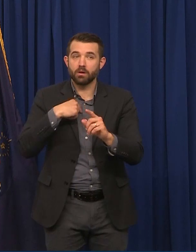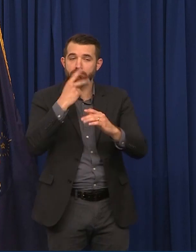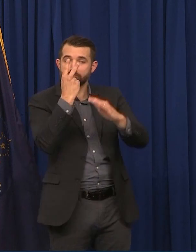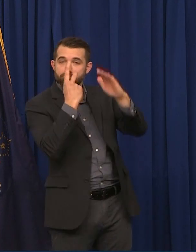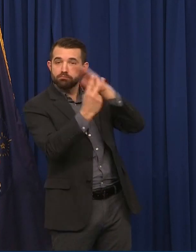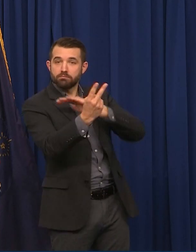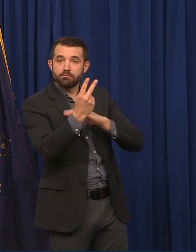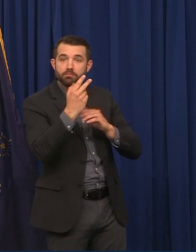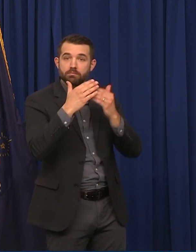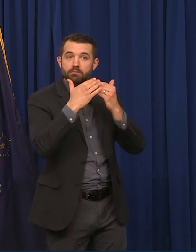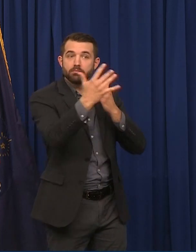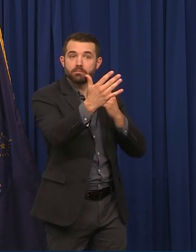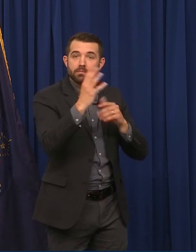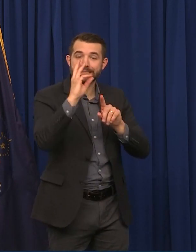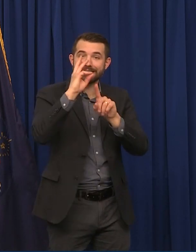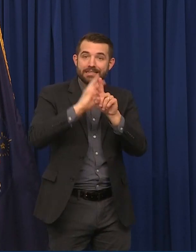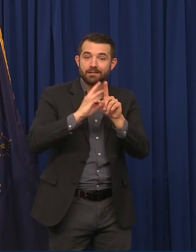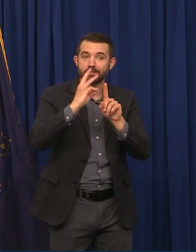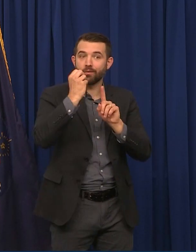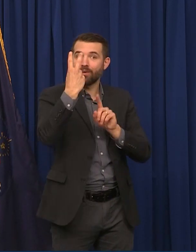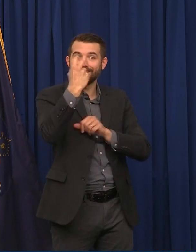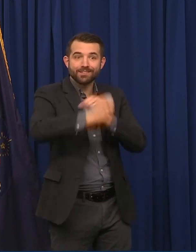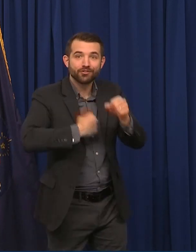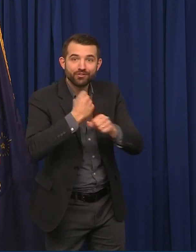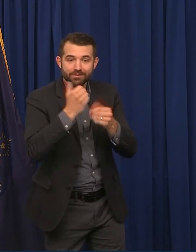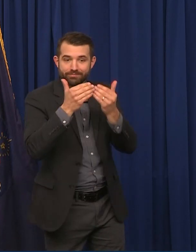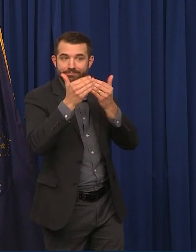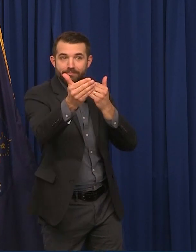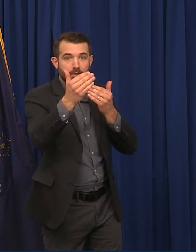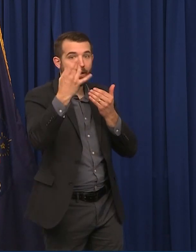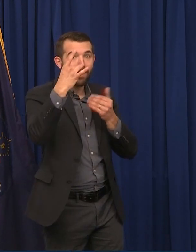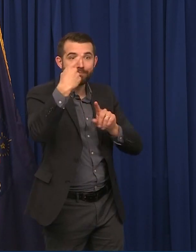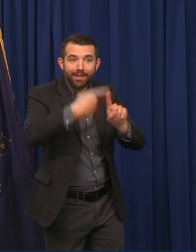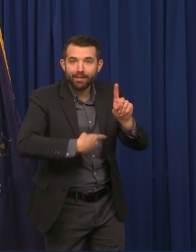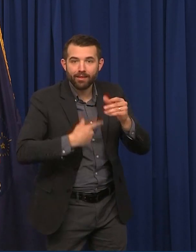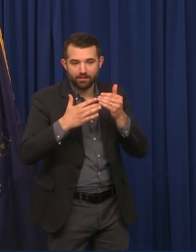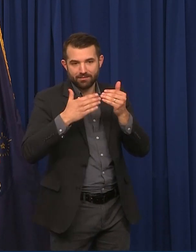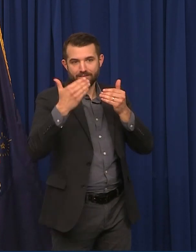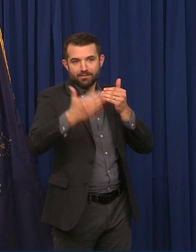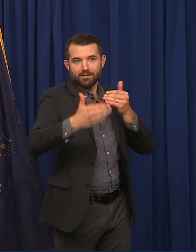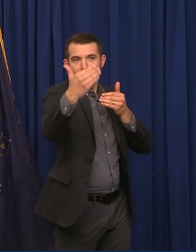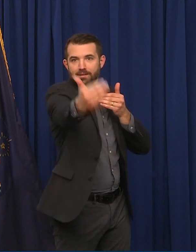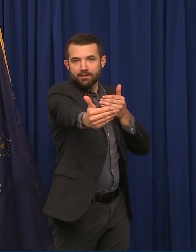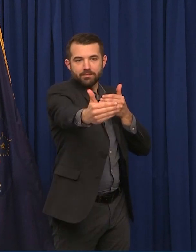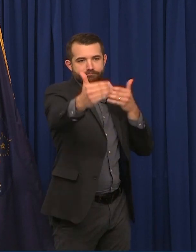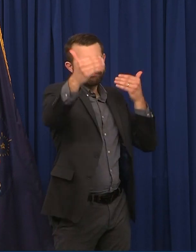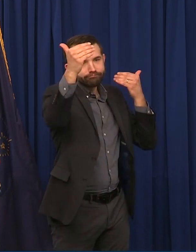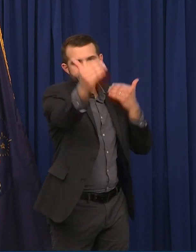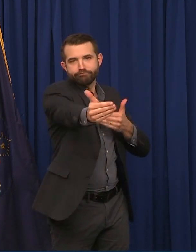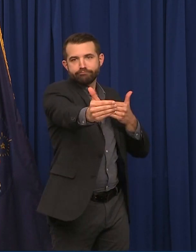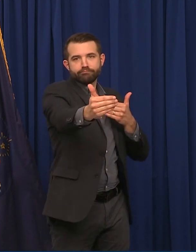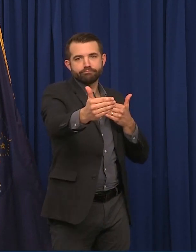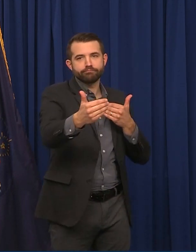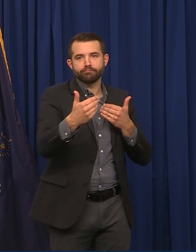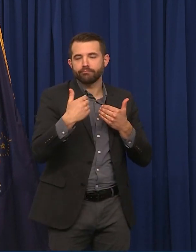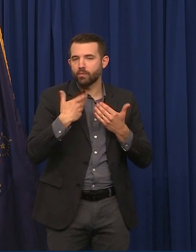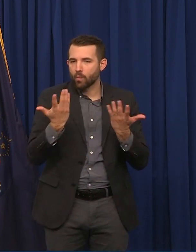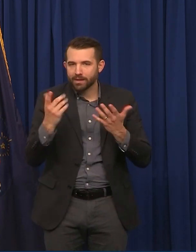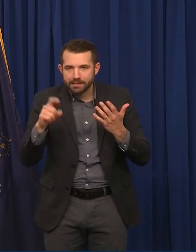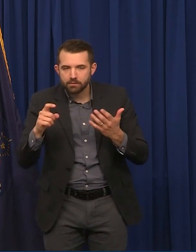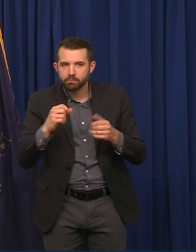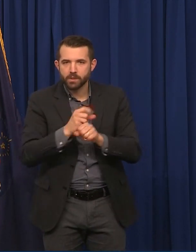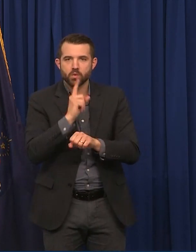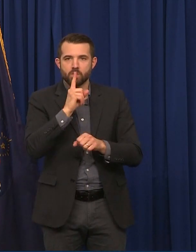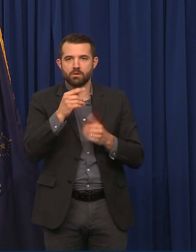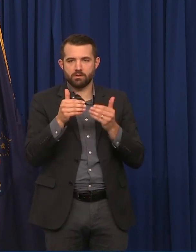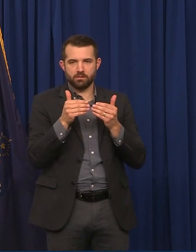make sure we have insight into what's going on. We're trying to push out PPE as quickly as we can, and we're trying to increase